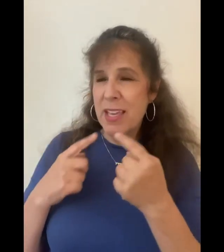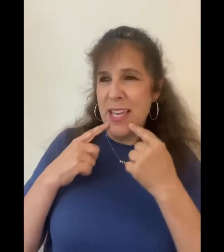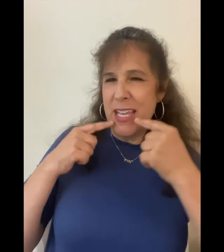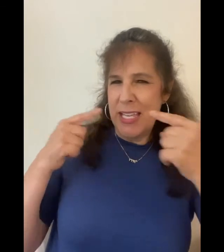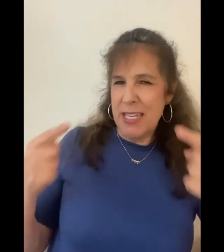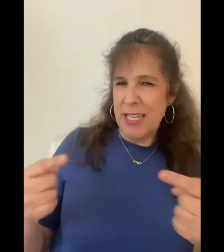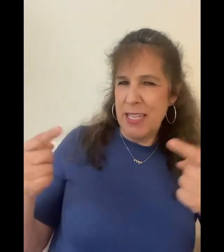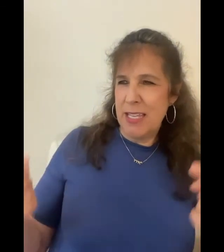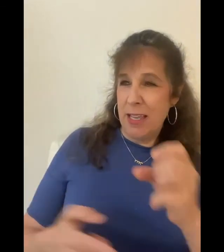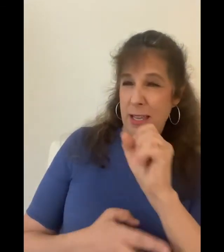awaits at the opening